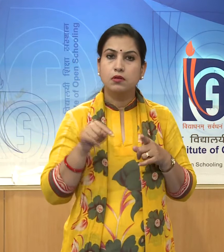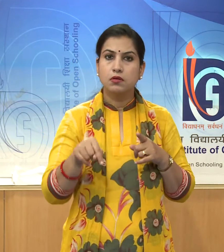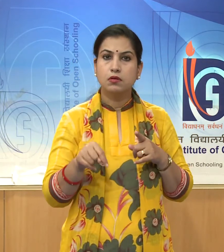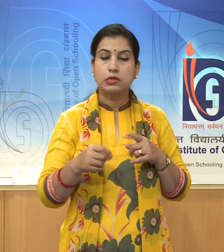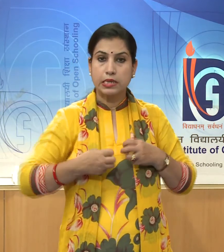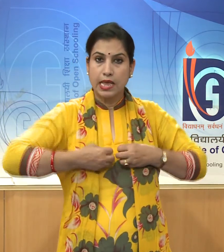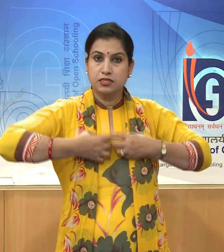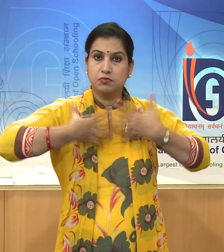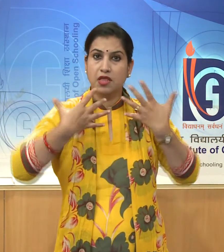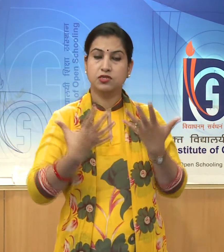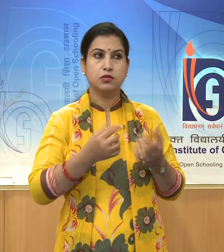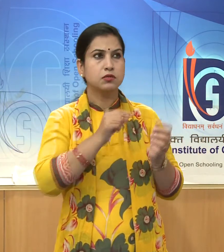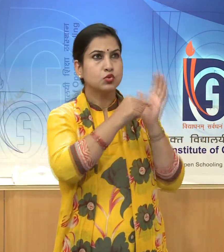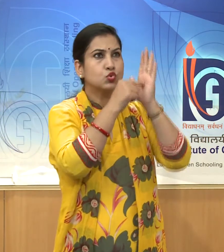the expression of the forms.